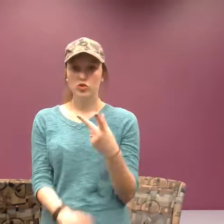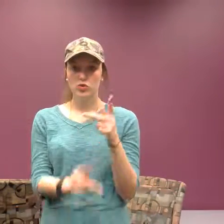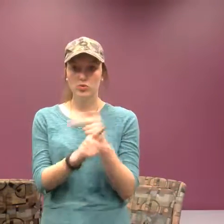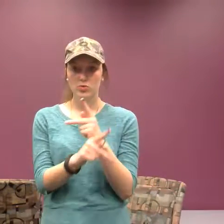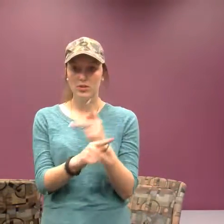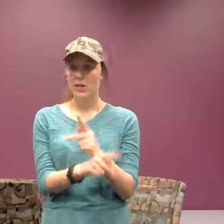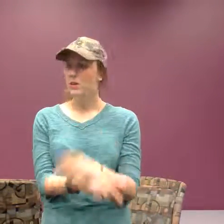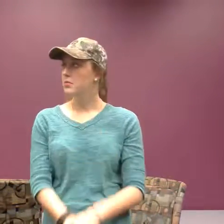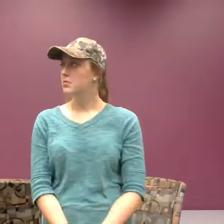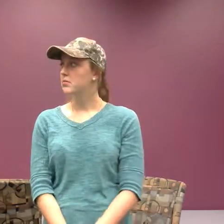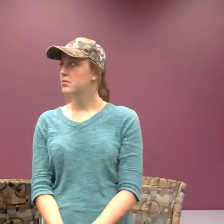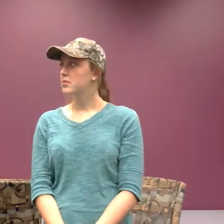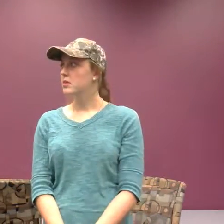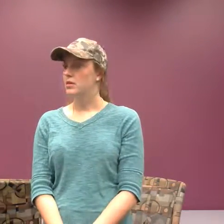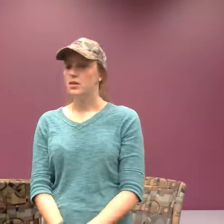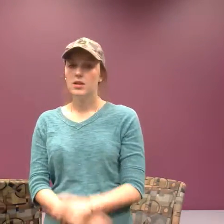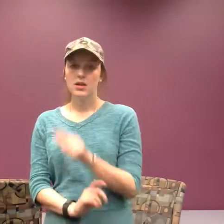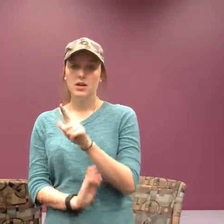Less than.